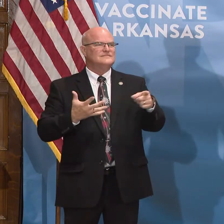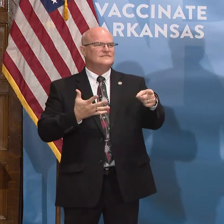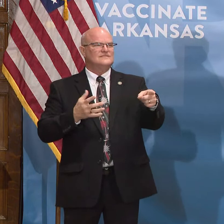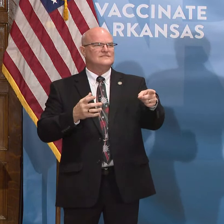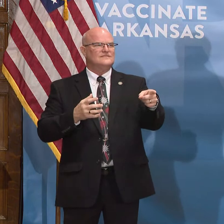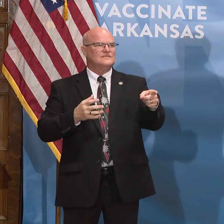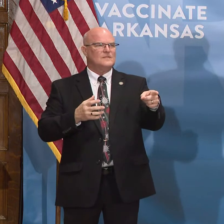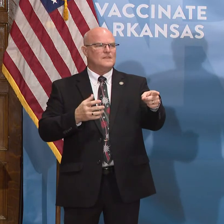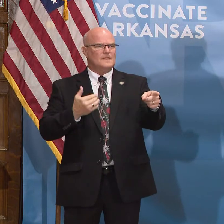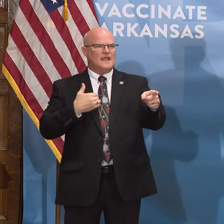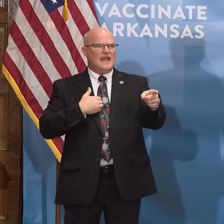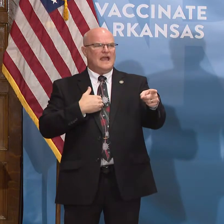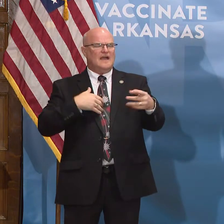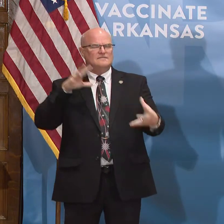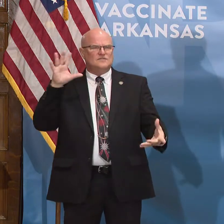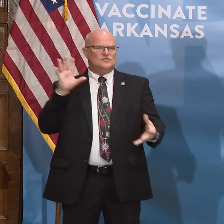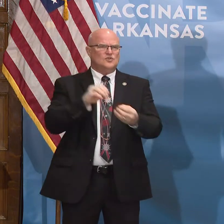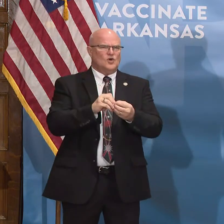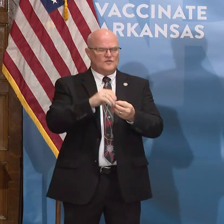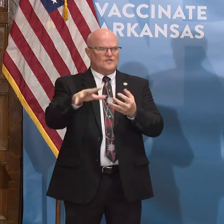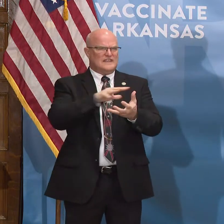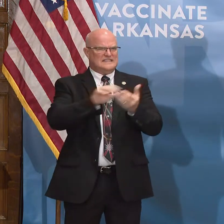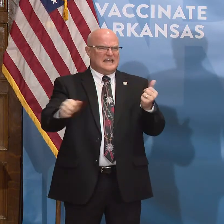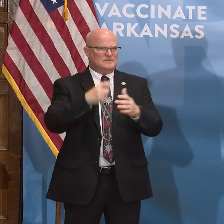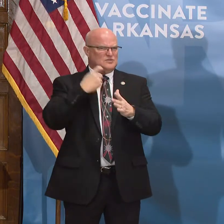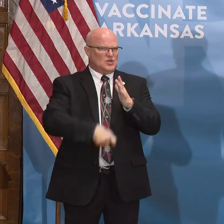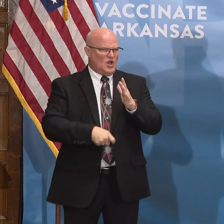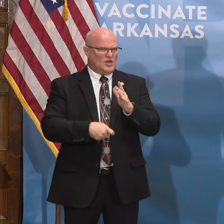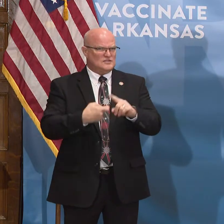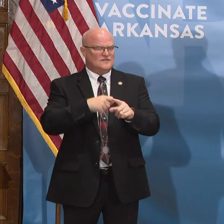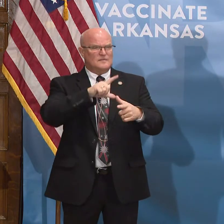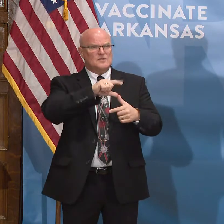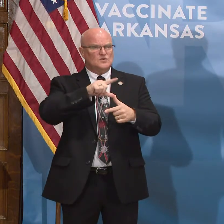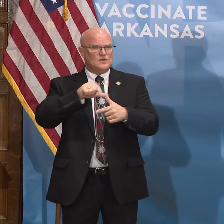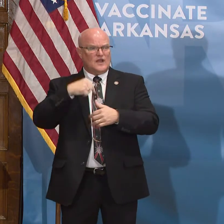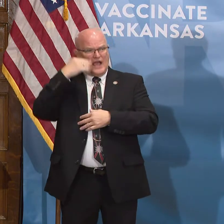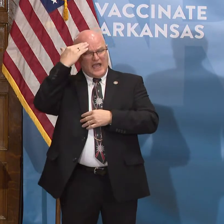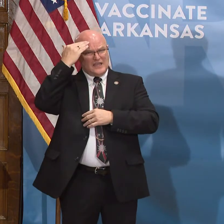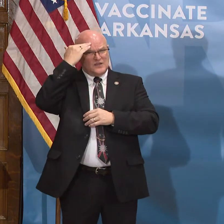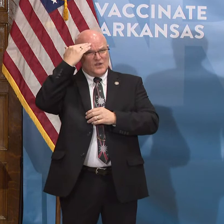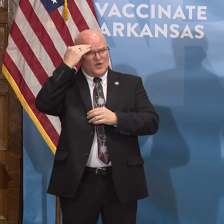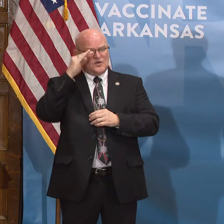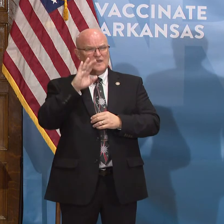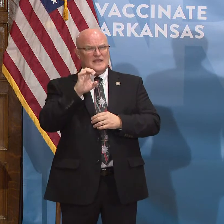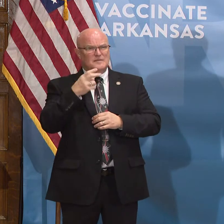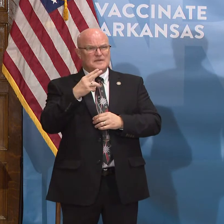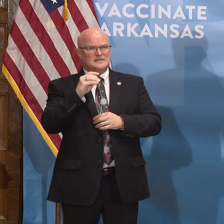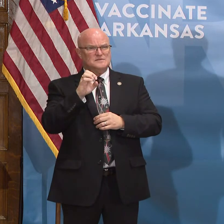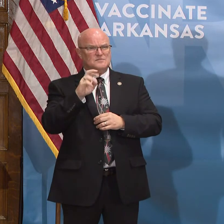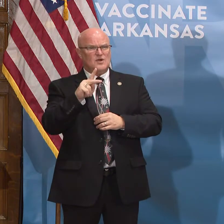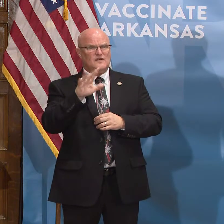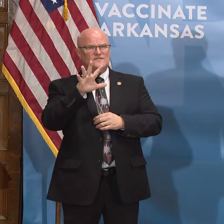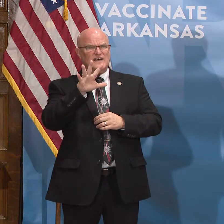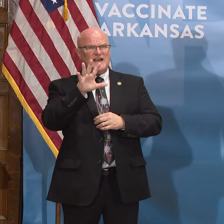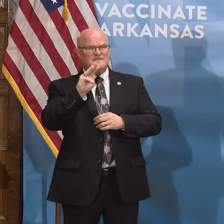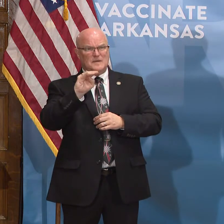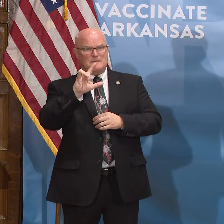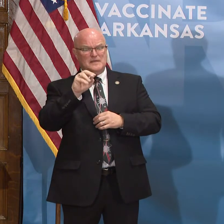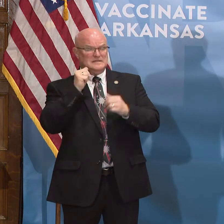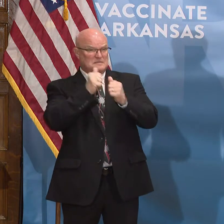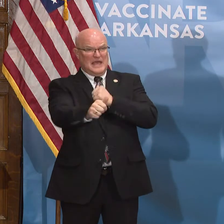Yes. Do you have the totals for the cost of damage from the tornado? I know that the benchmark was $5 million. Did it surpass